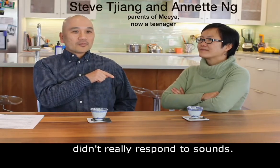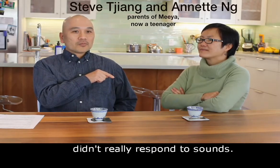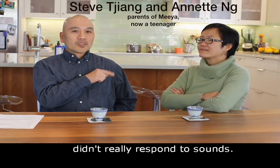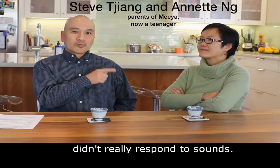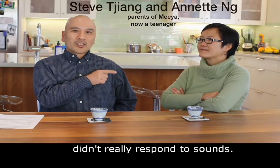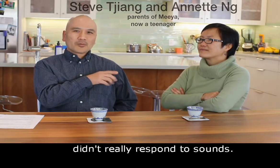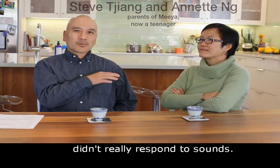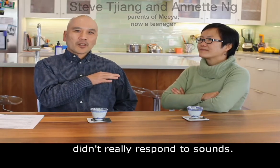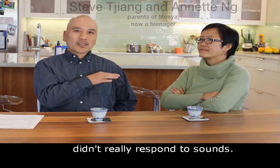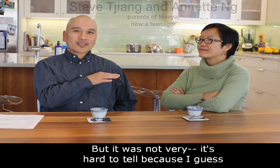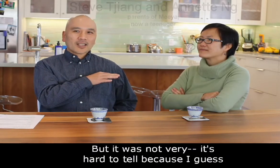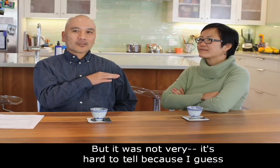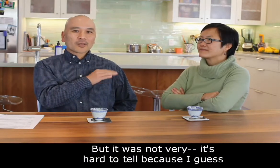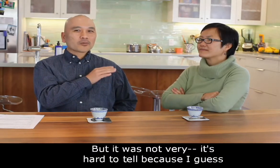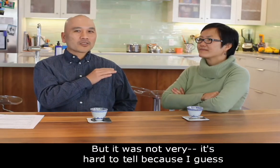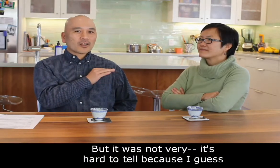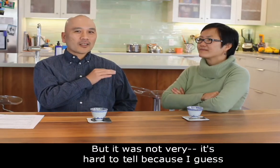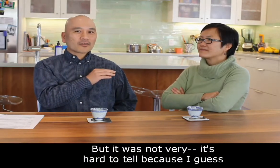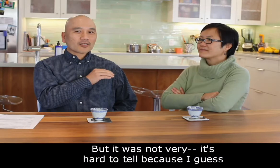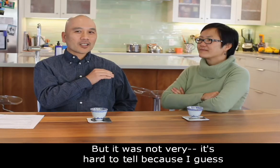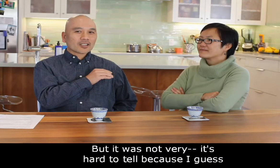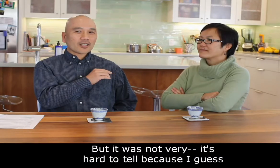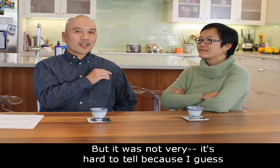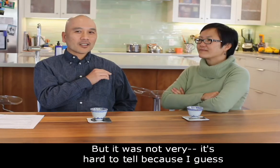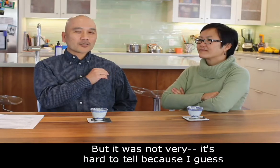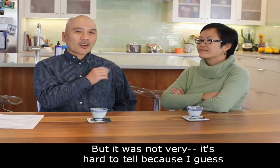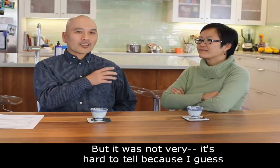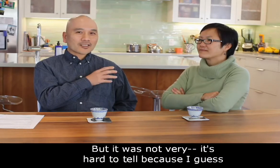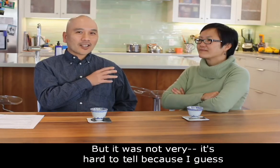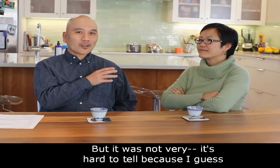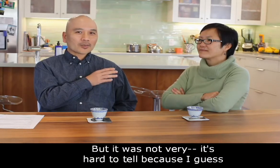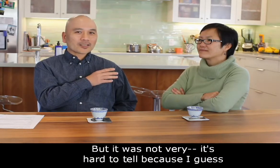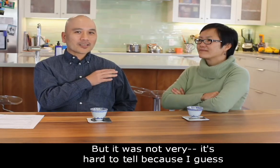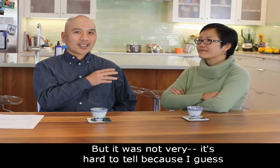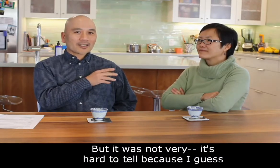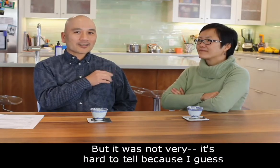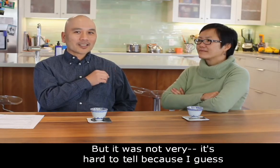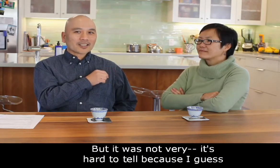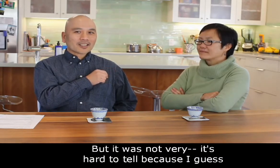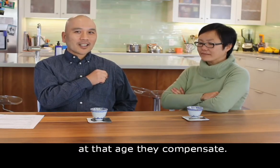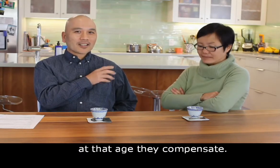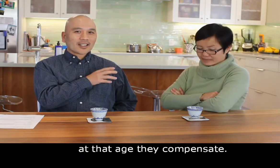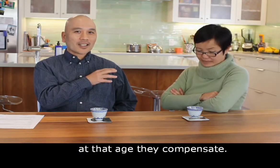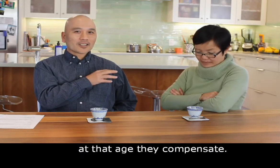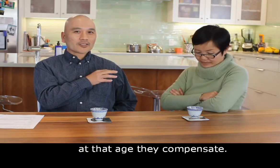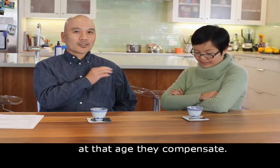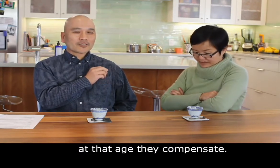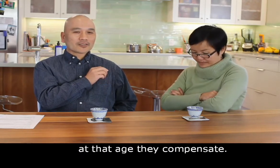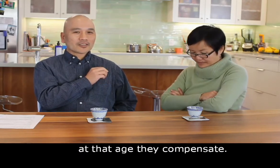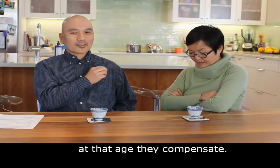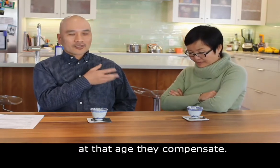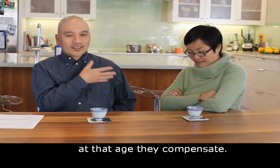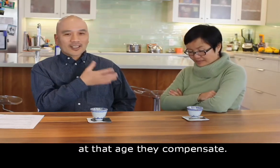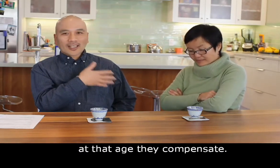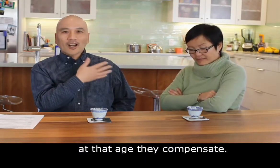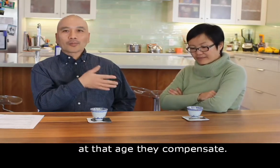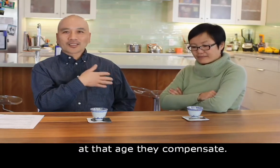didn't really respond to sounds, but it was not very, it's hard to tell because I guess at that age they compensate,